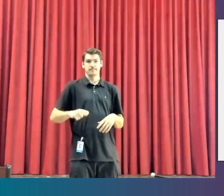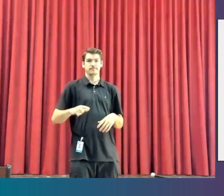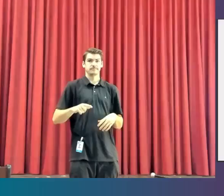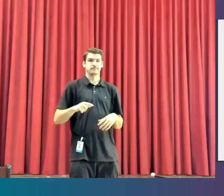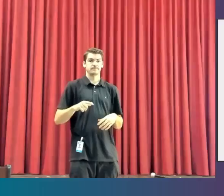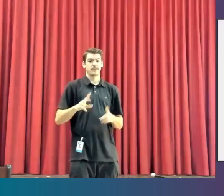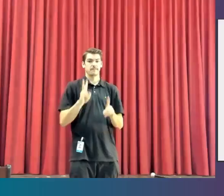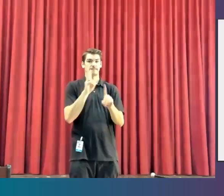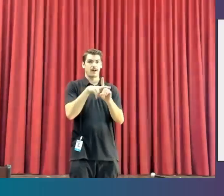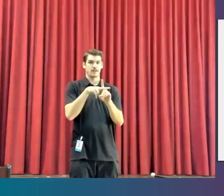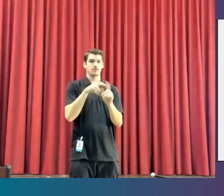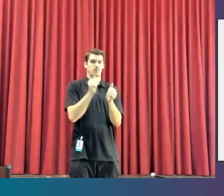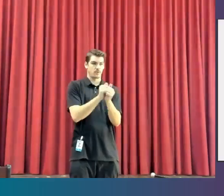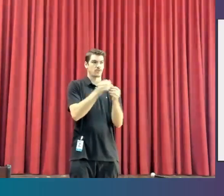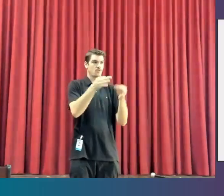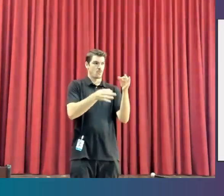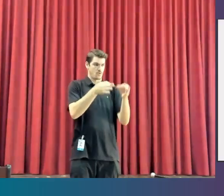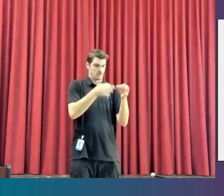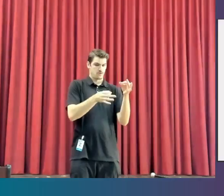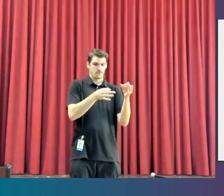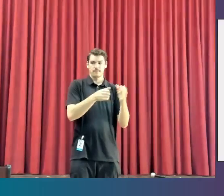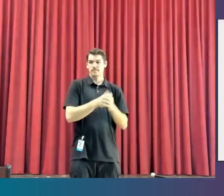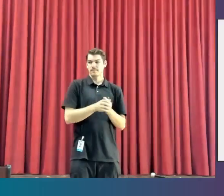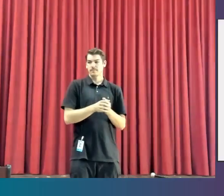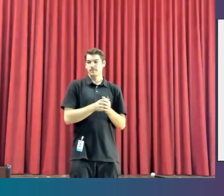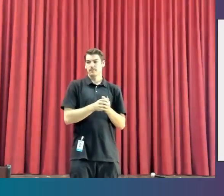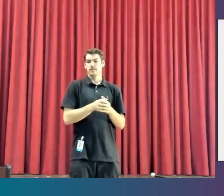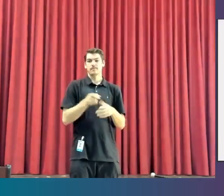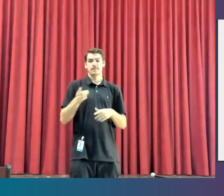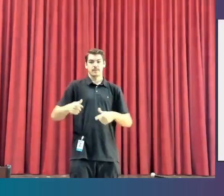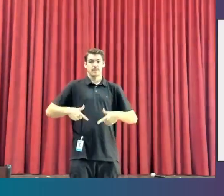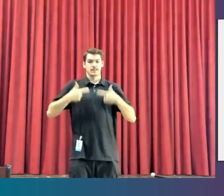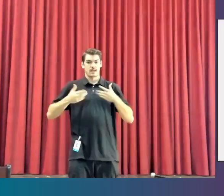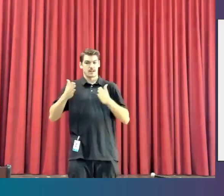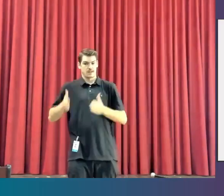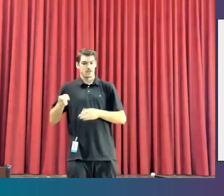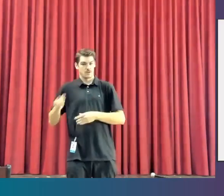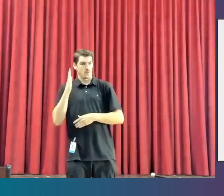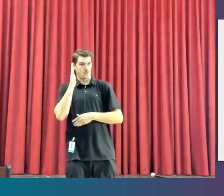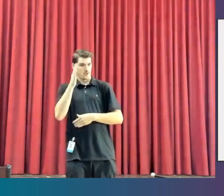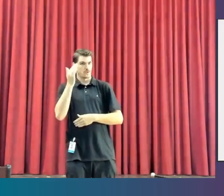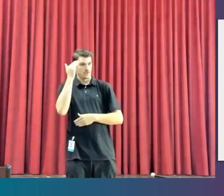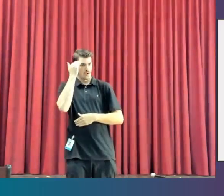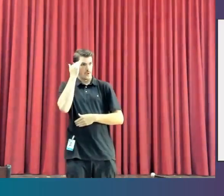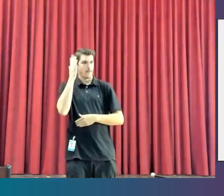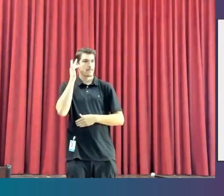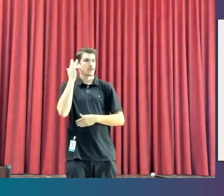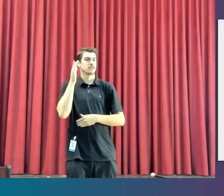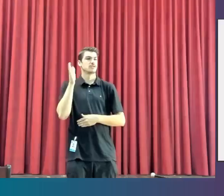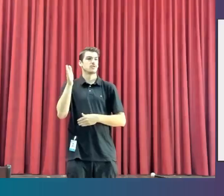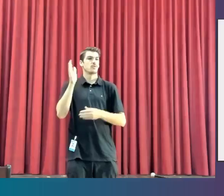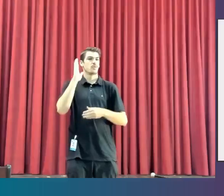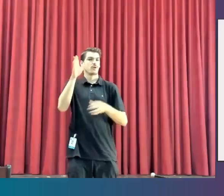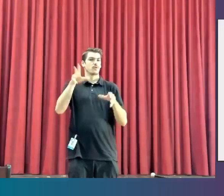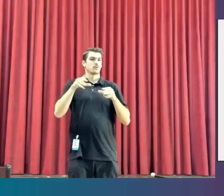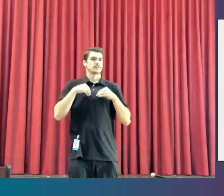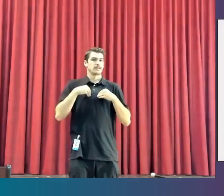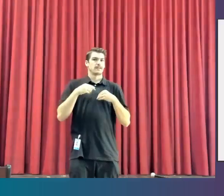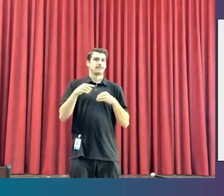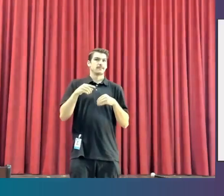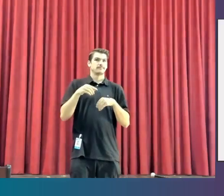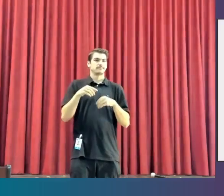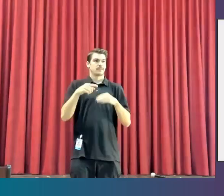eviction case with the court, the tenant's gonna know because they're gonna receive a summons from the